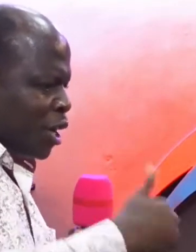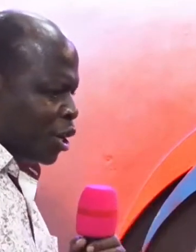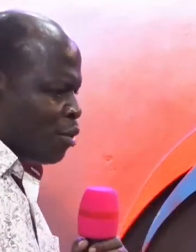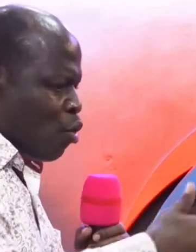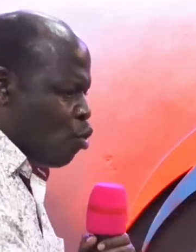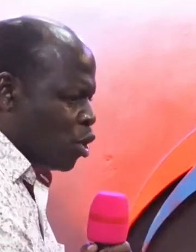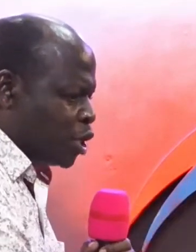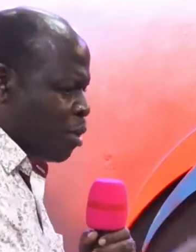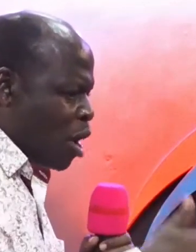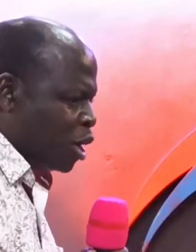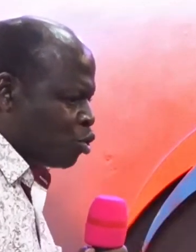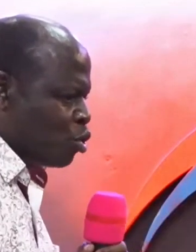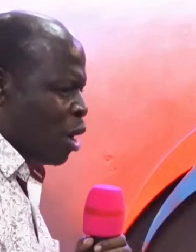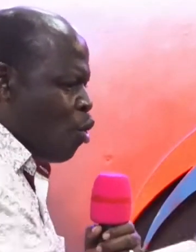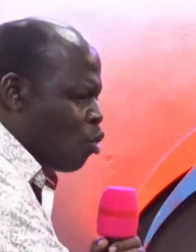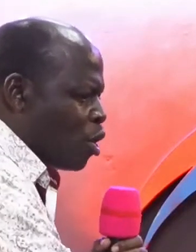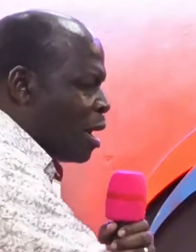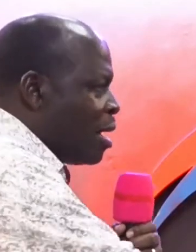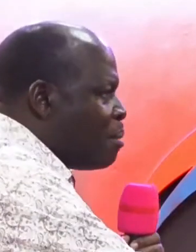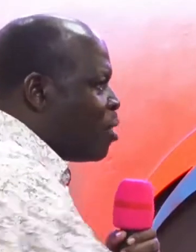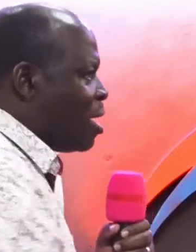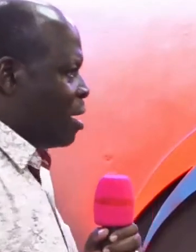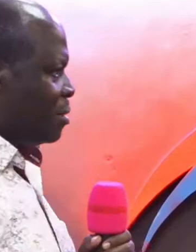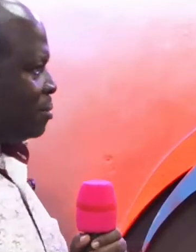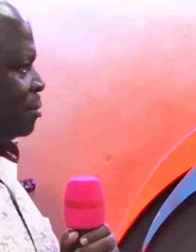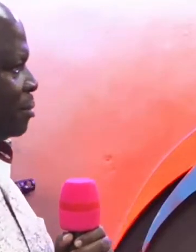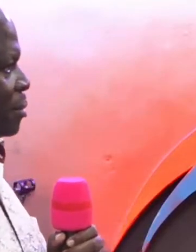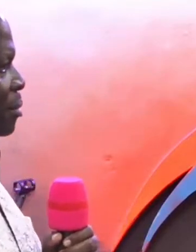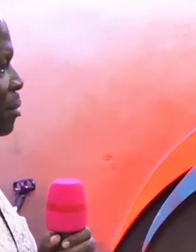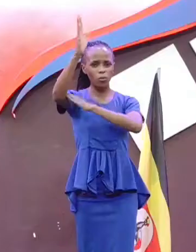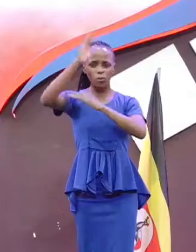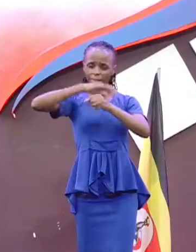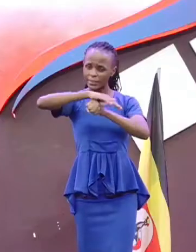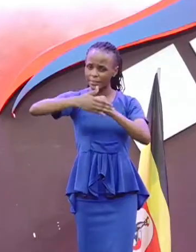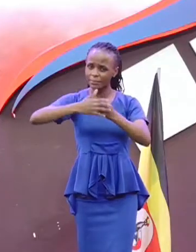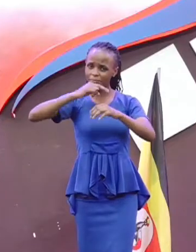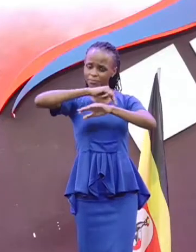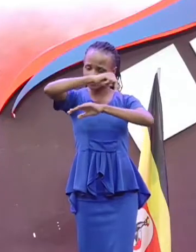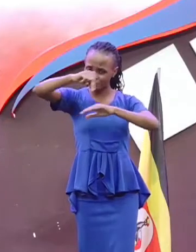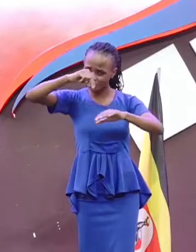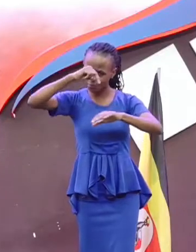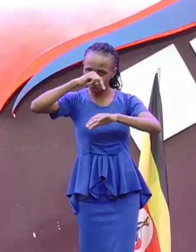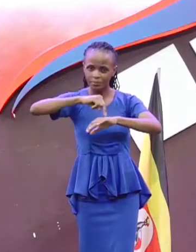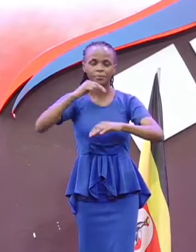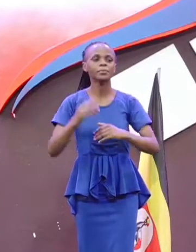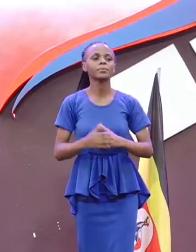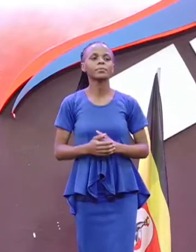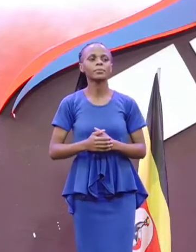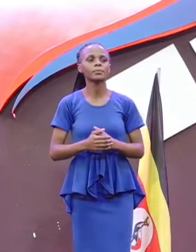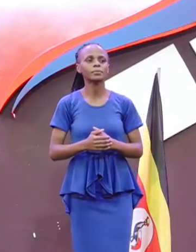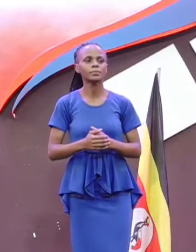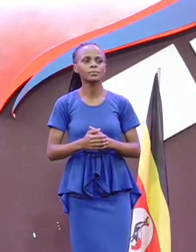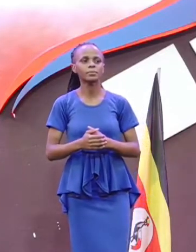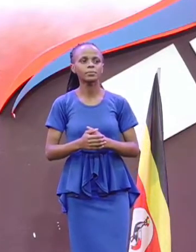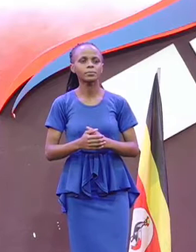Abraham. Ye yatandikirwako okwolesebwa kwa Katonda okukola amawanga. is with whom the vision of the Lord that makes